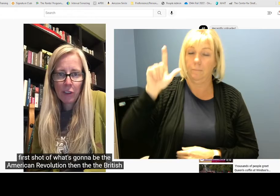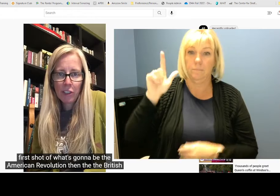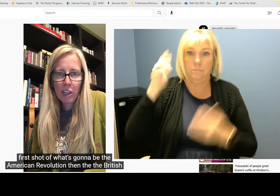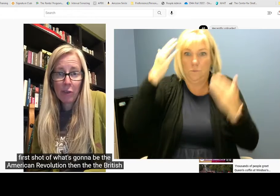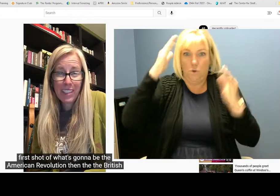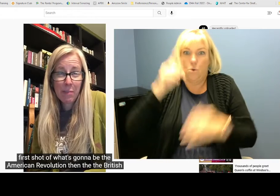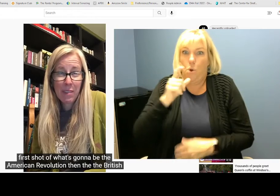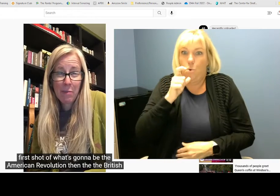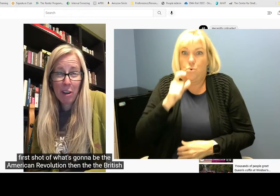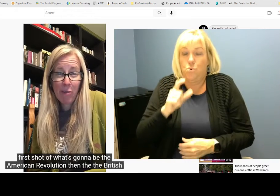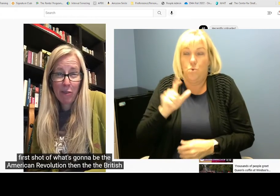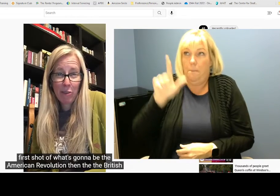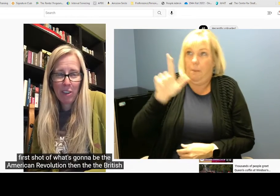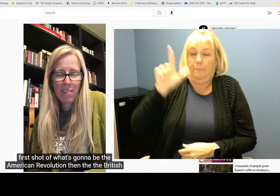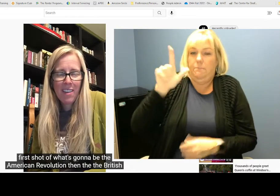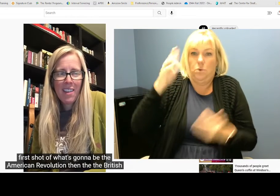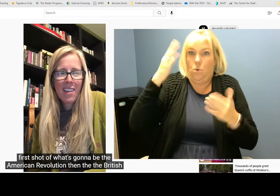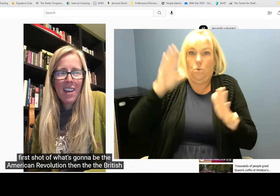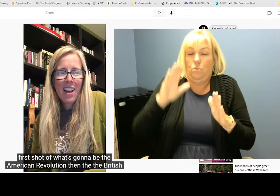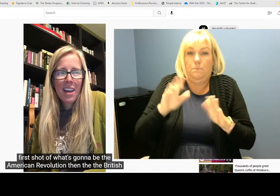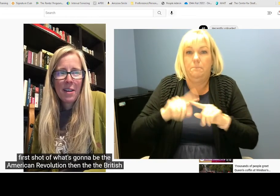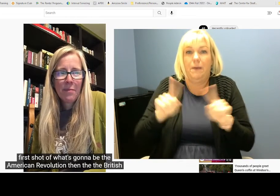initiated the first shot of what's going to be the American Revolution.